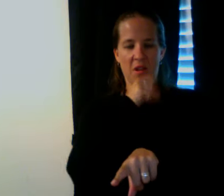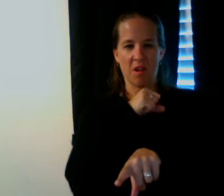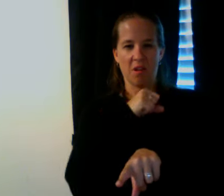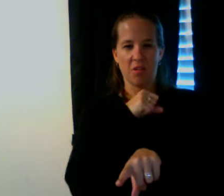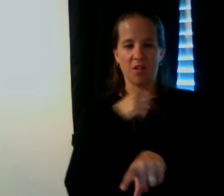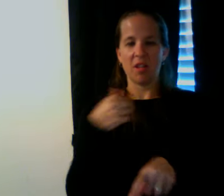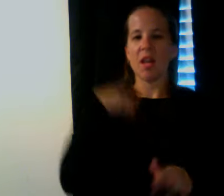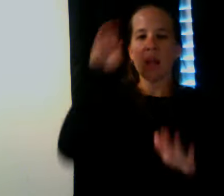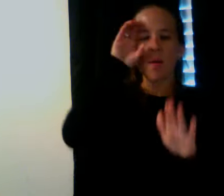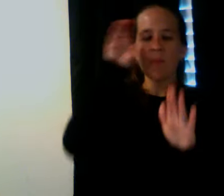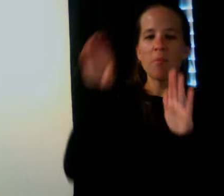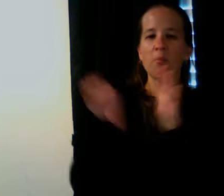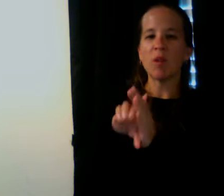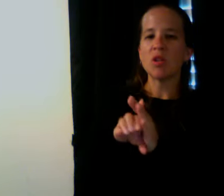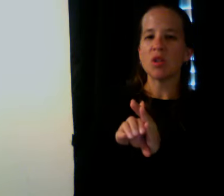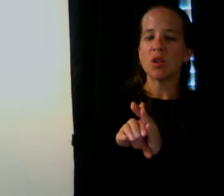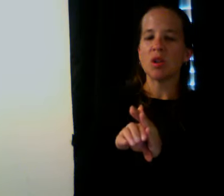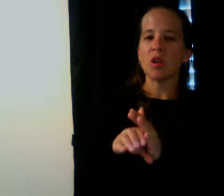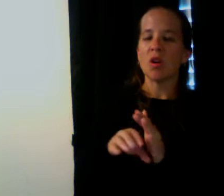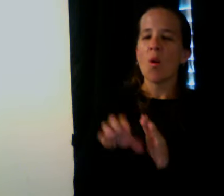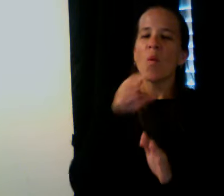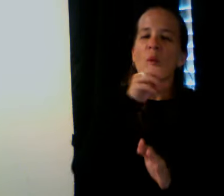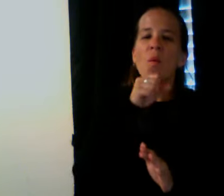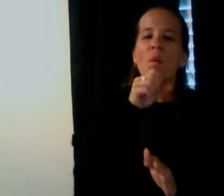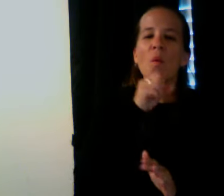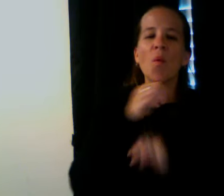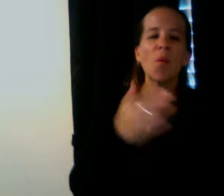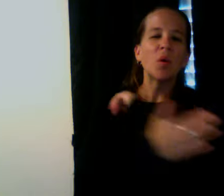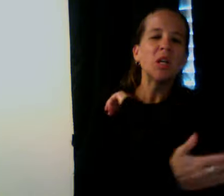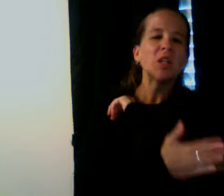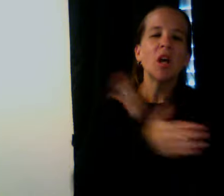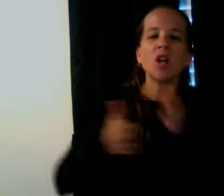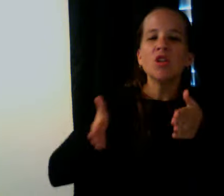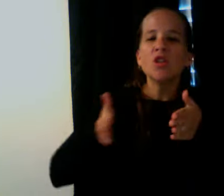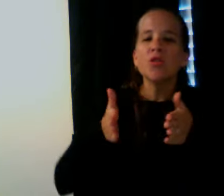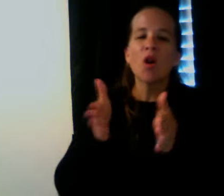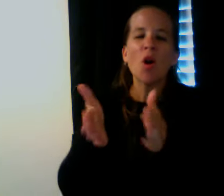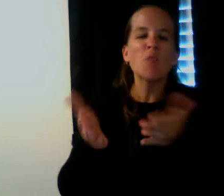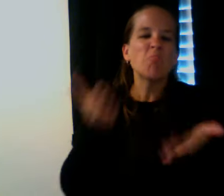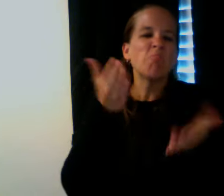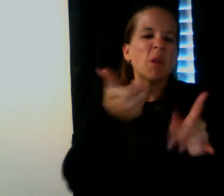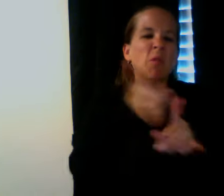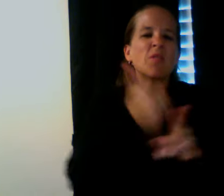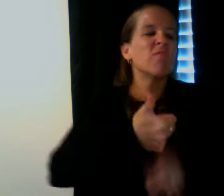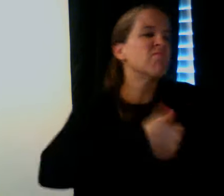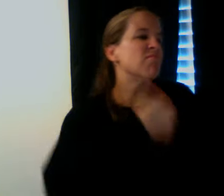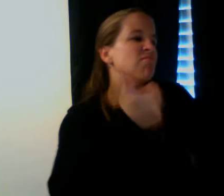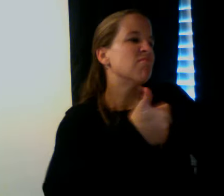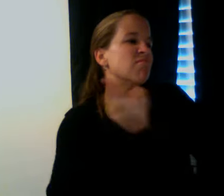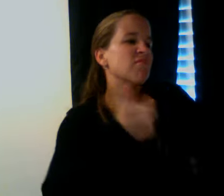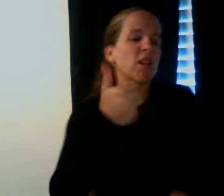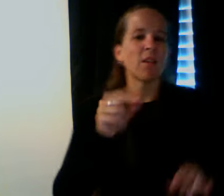the kind you might find yourself hitchhiking on if you were so adventurous. Beneath it were the words, "Stay